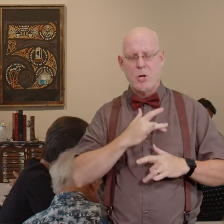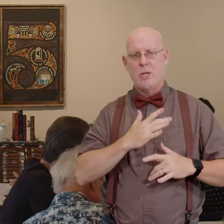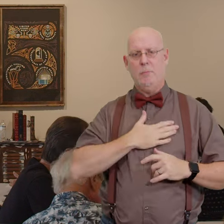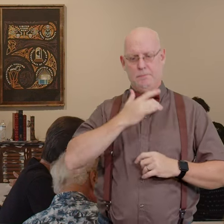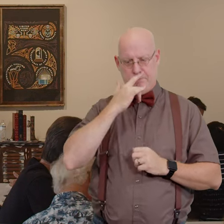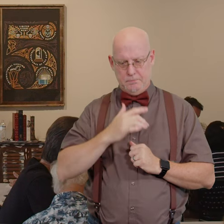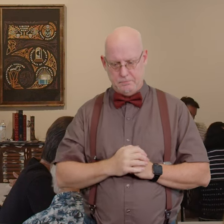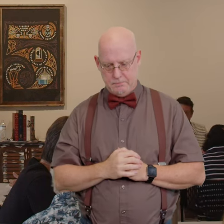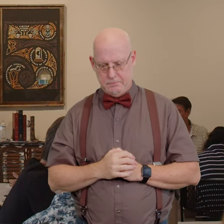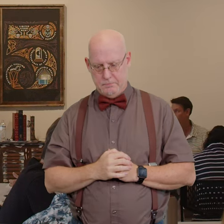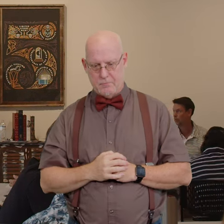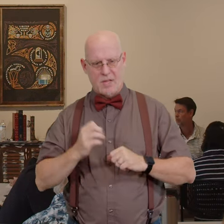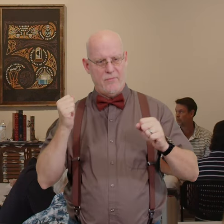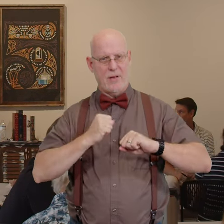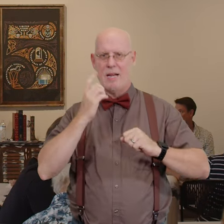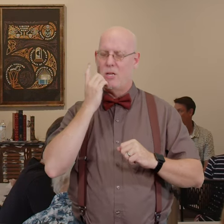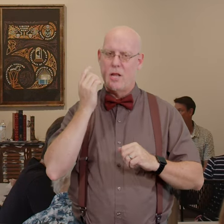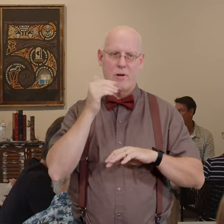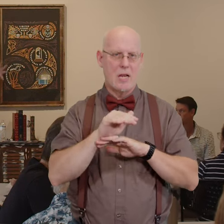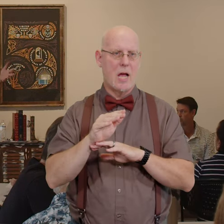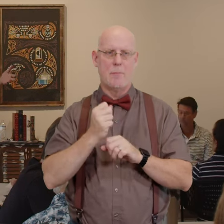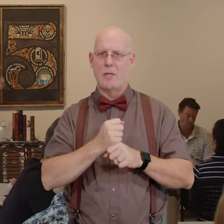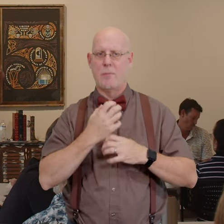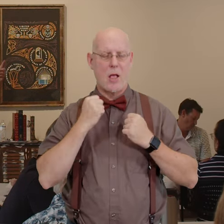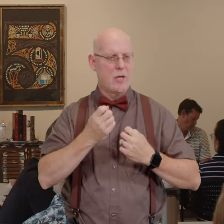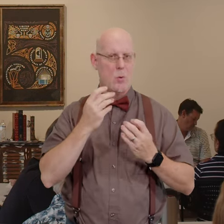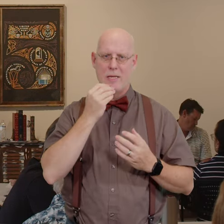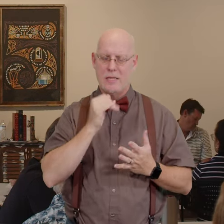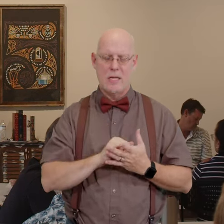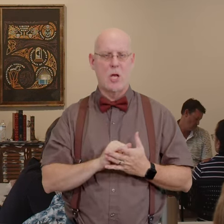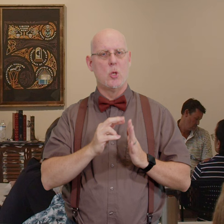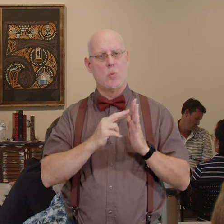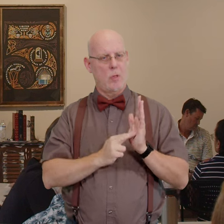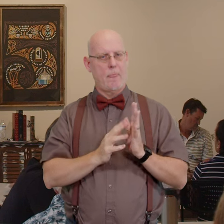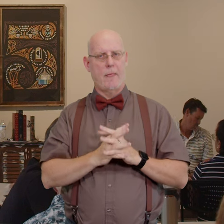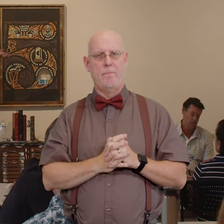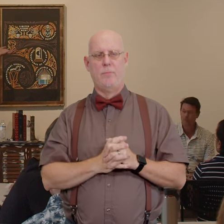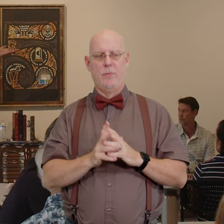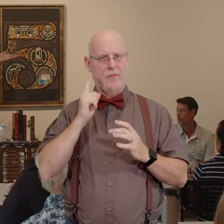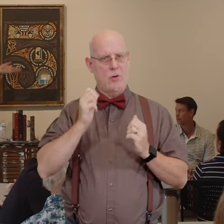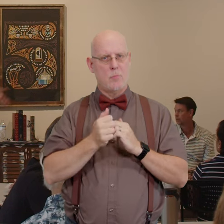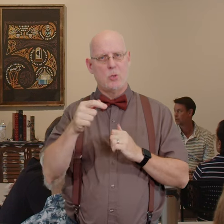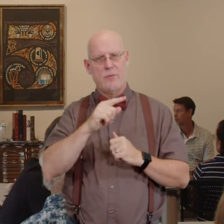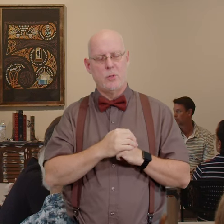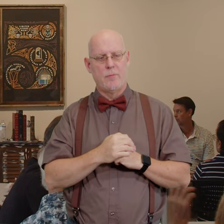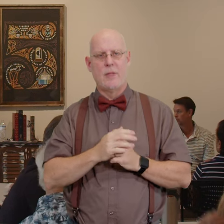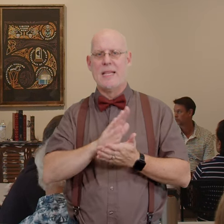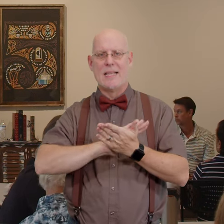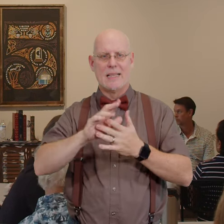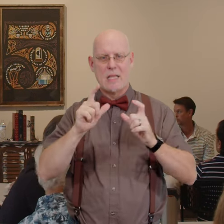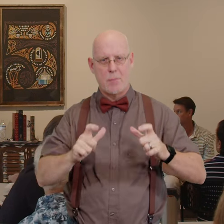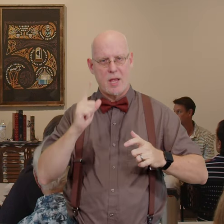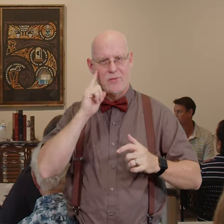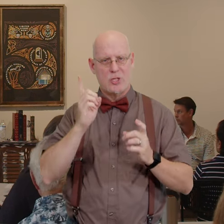Mercy. So my kids, there's a fight at dinner every night. Daniel made some healthy stuff and they don't want to eat it. And the rule is, like probably for most of you,